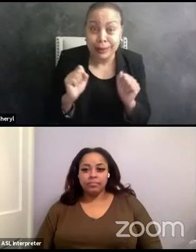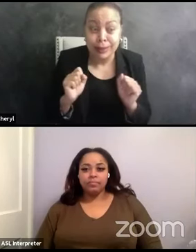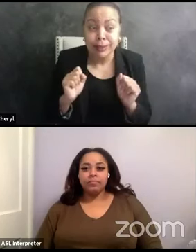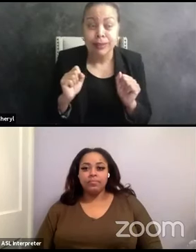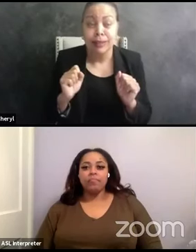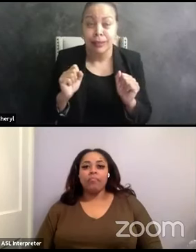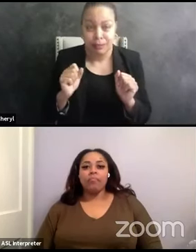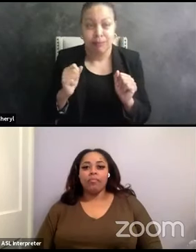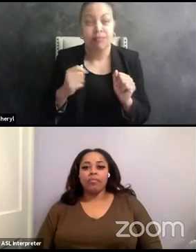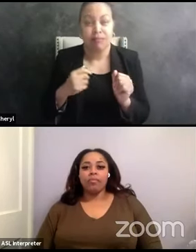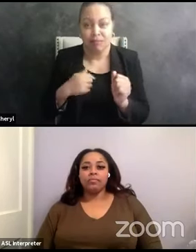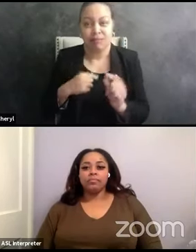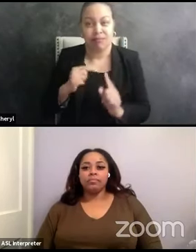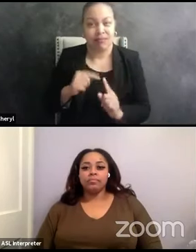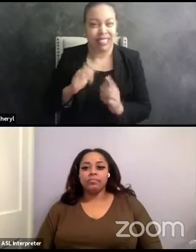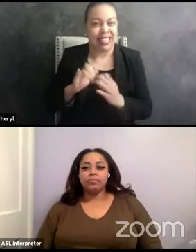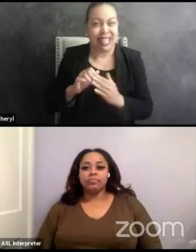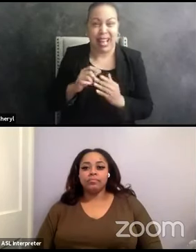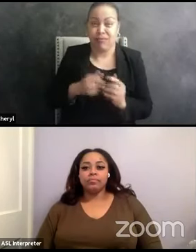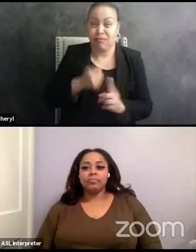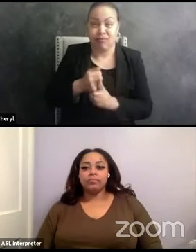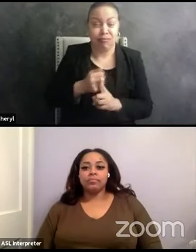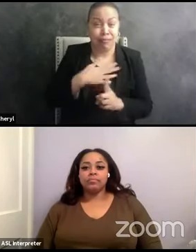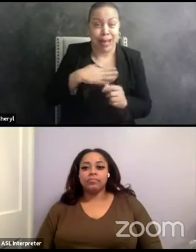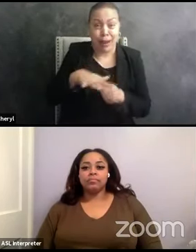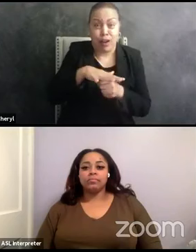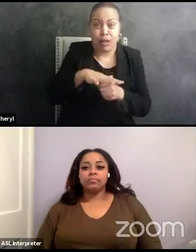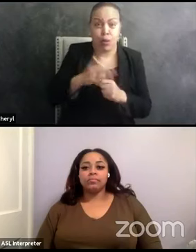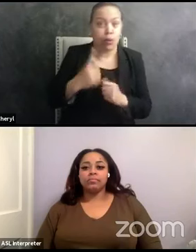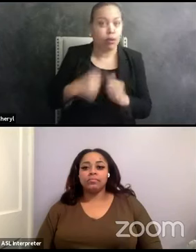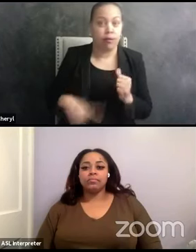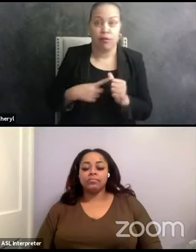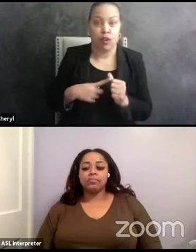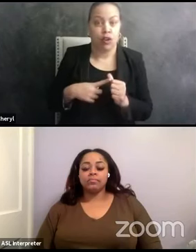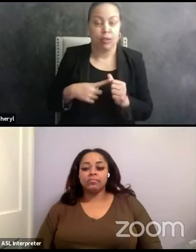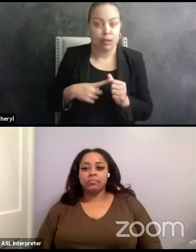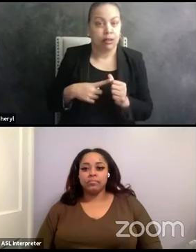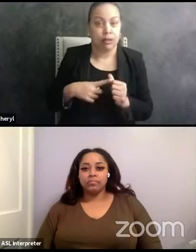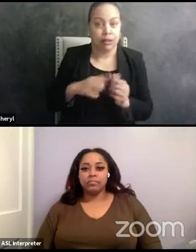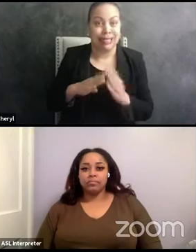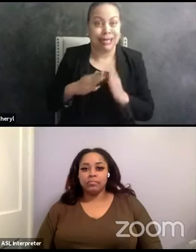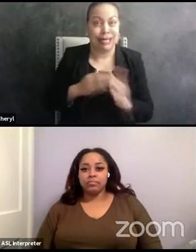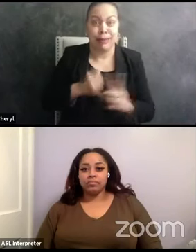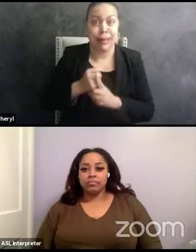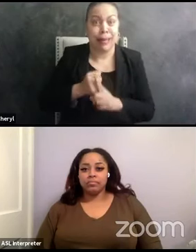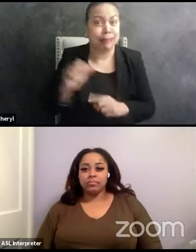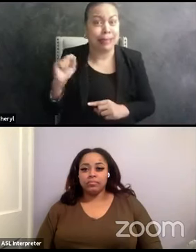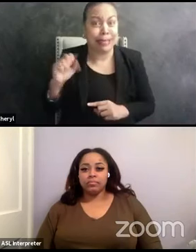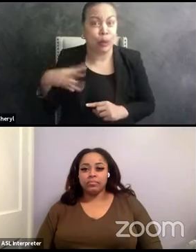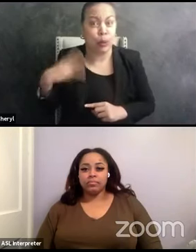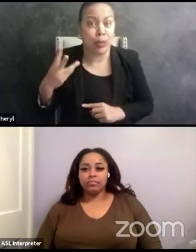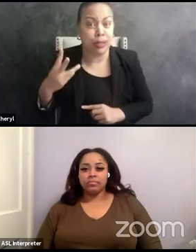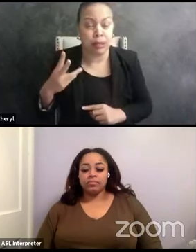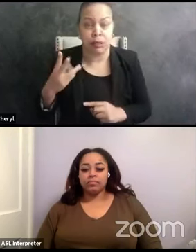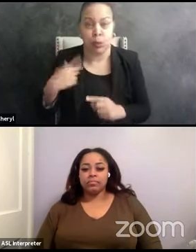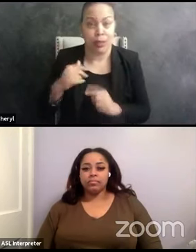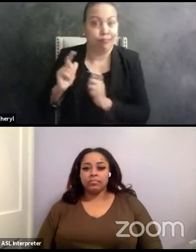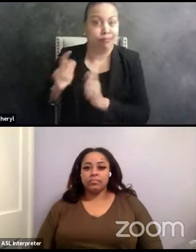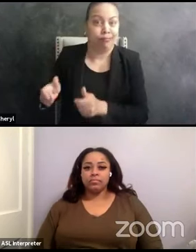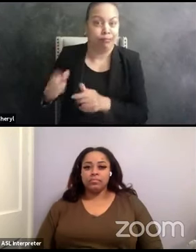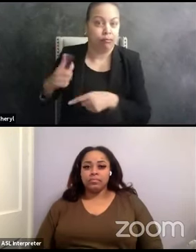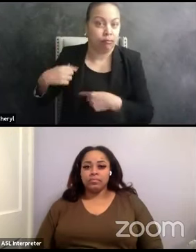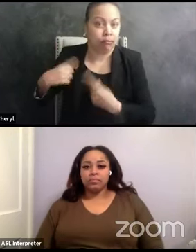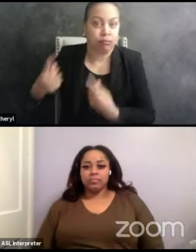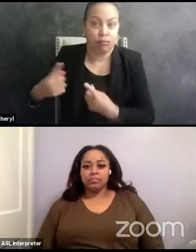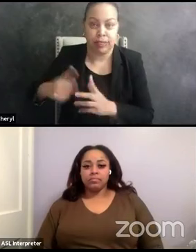was one of the first cities hit in the United States. So, we've been on lockdown since the